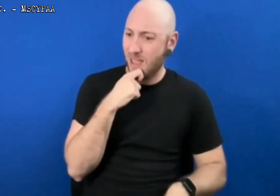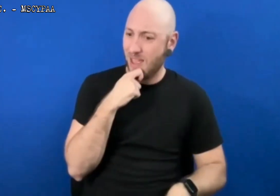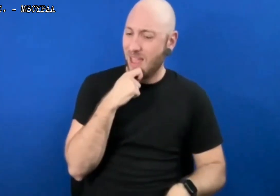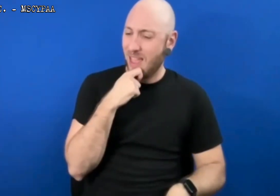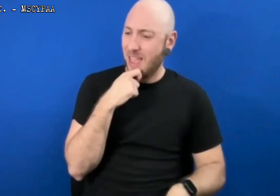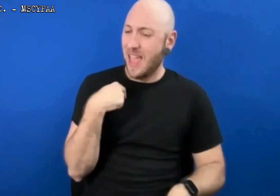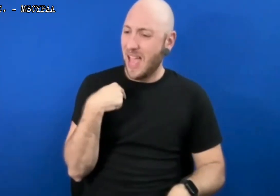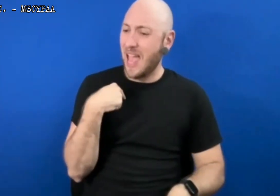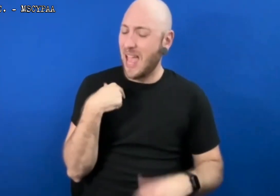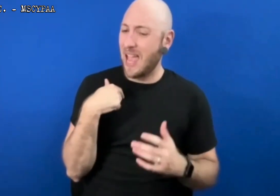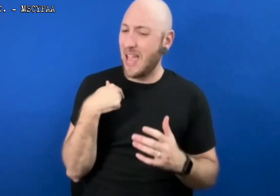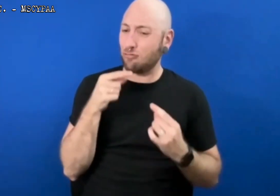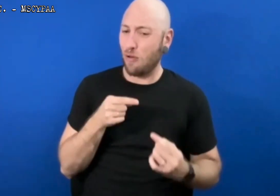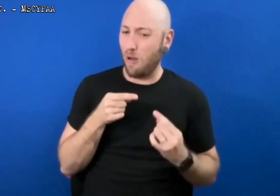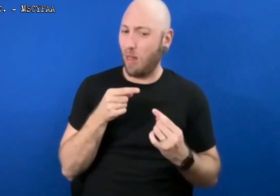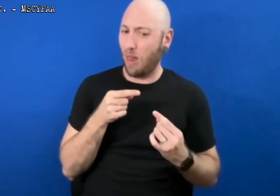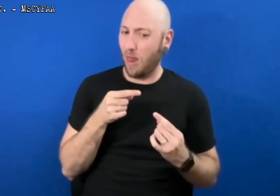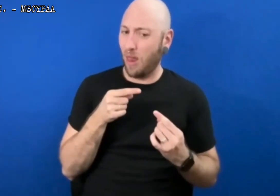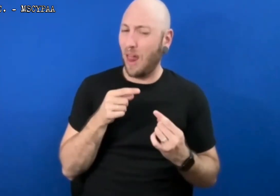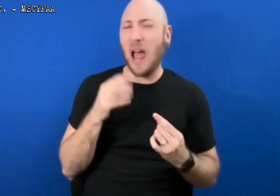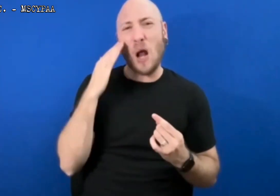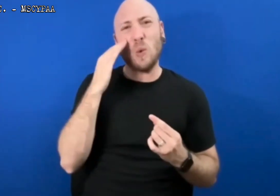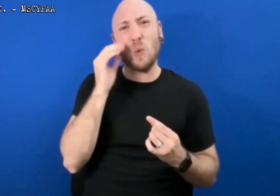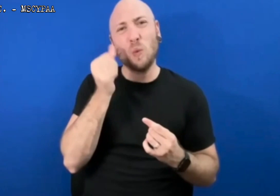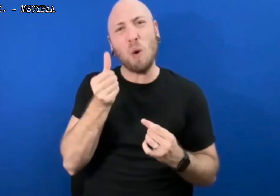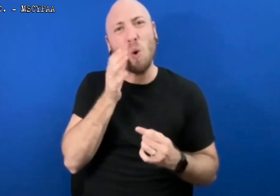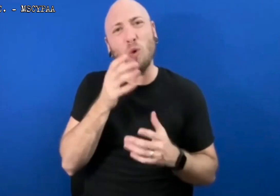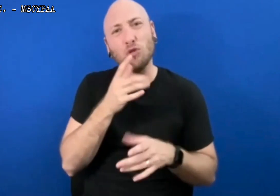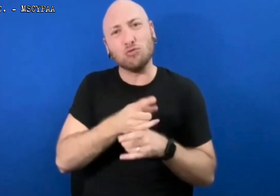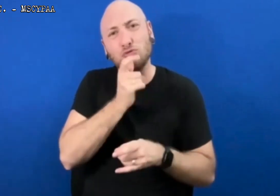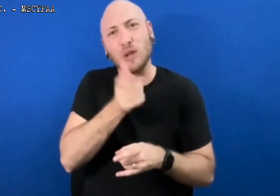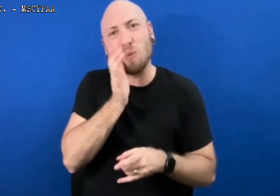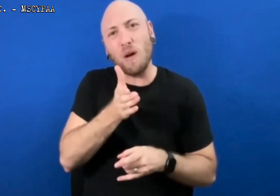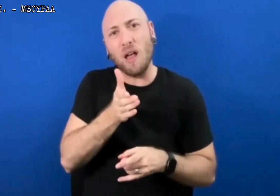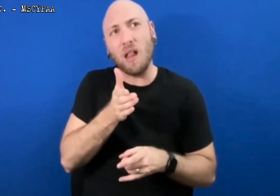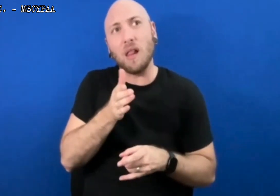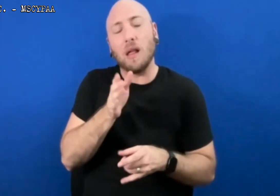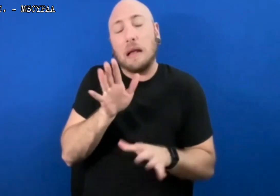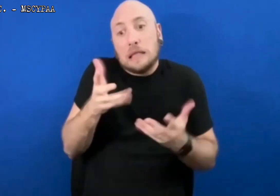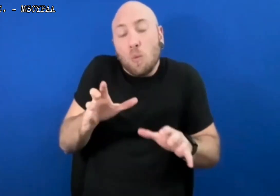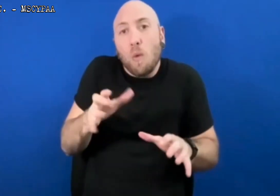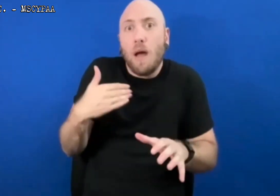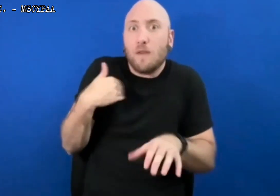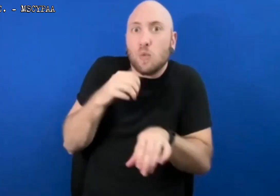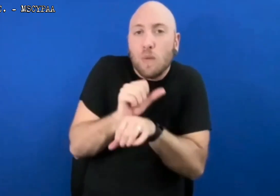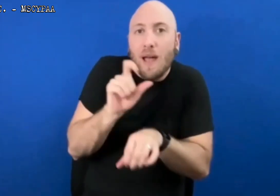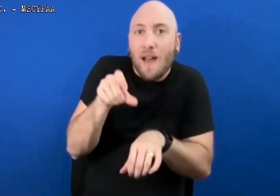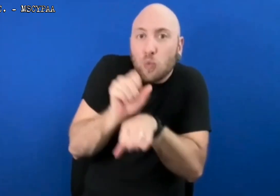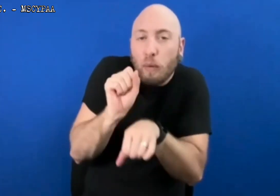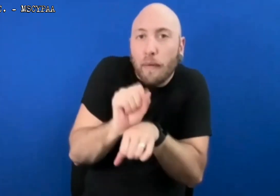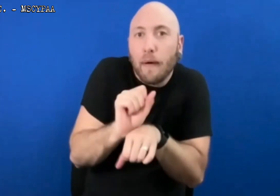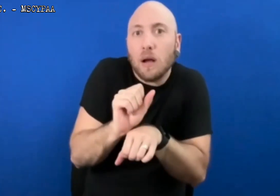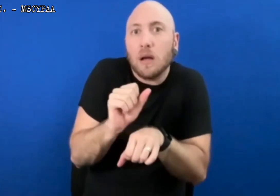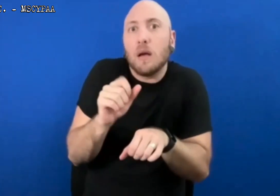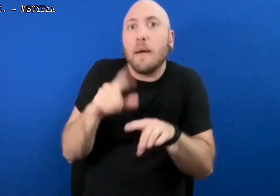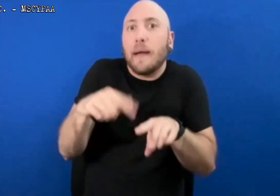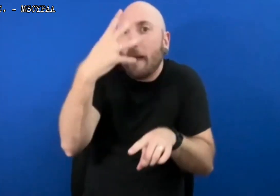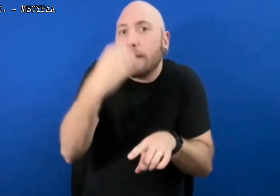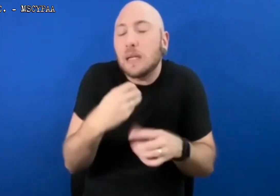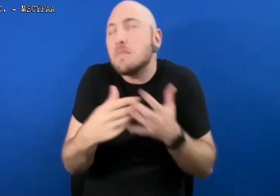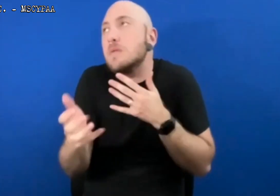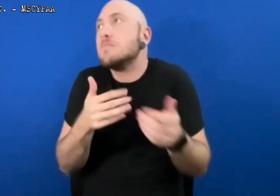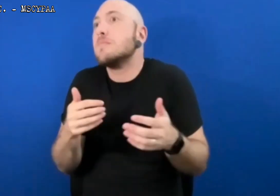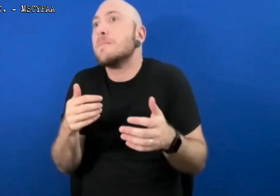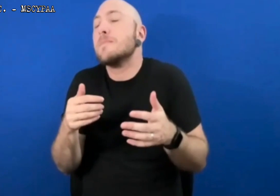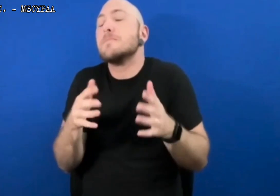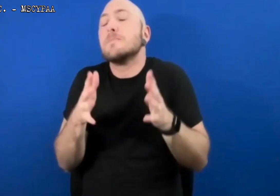struggling. I knew I was going to drink the next day. I like didn't want to. I had work really early in the morning and I couldn't sleep. I felt this feeling of impending doom. And